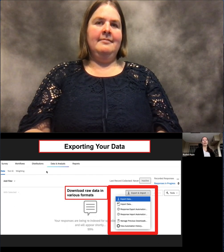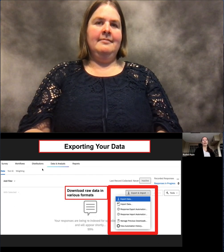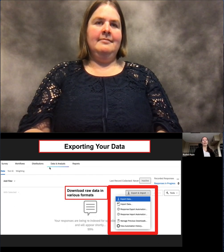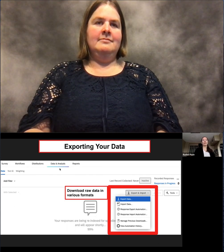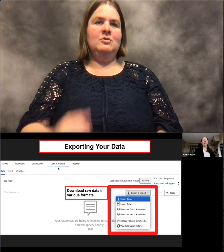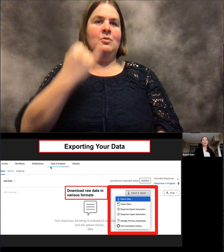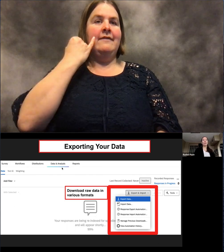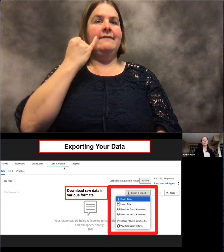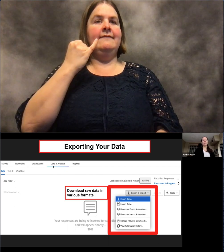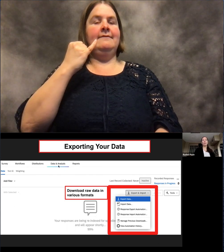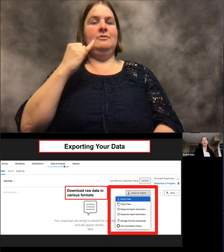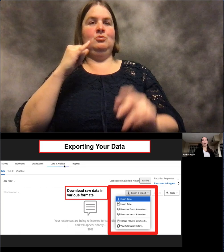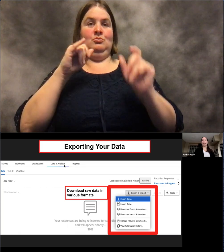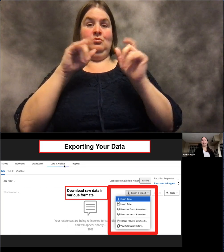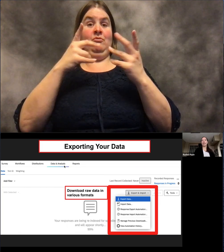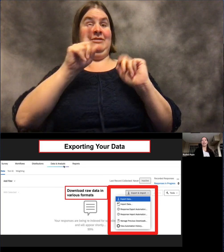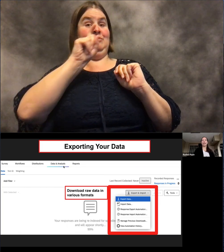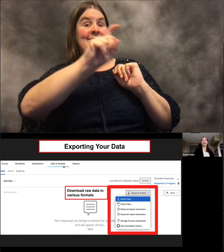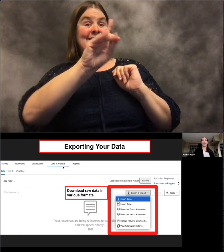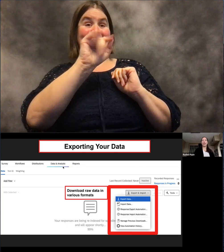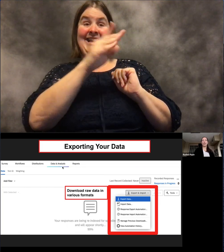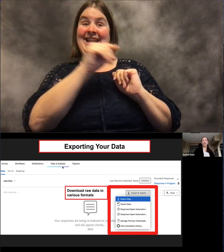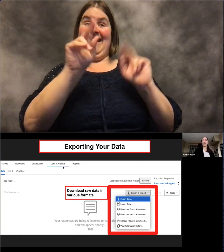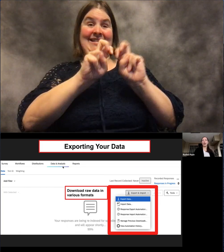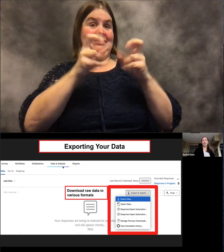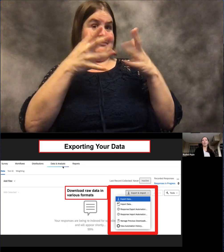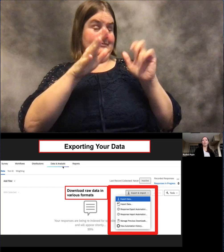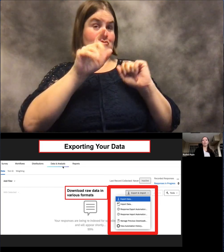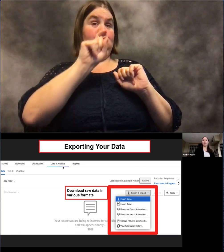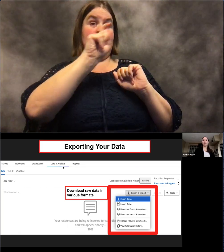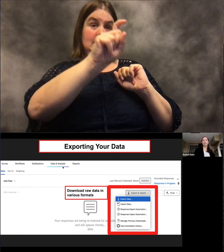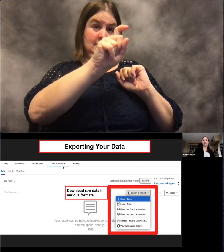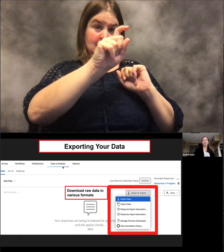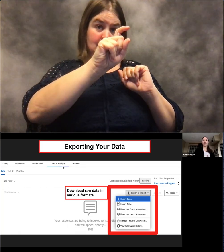So clicking at the top, you would pick the Data and Analysis tab.